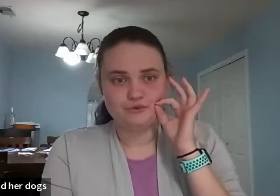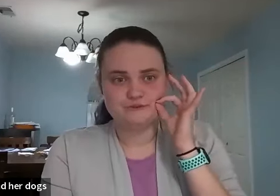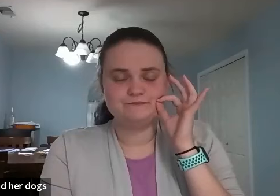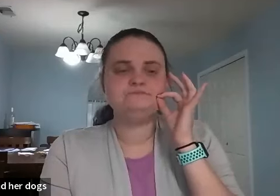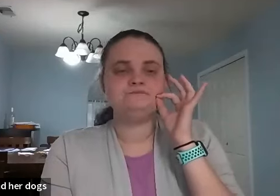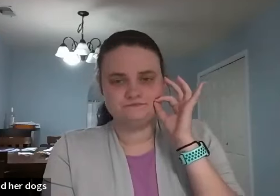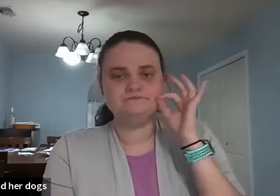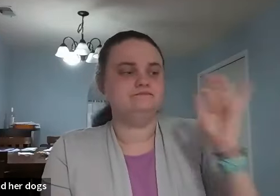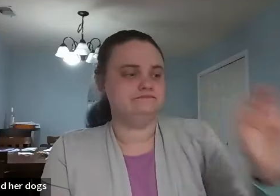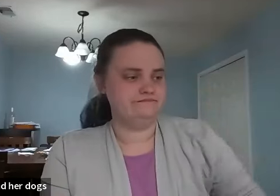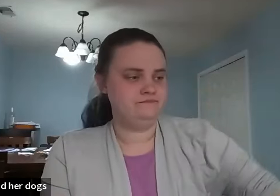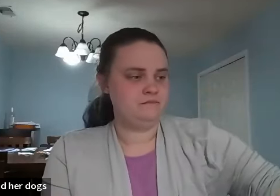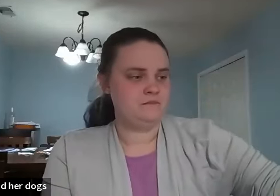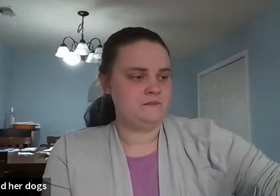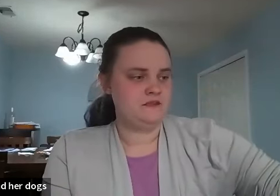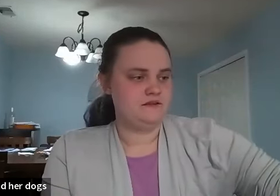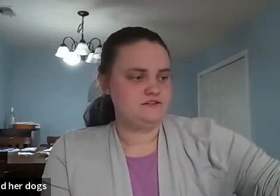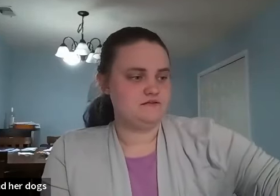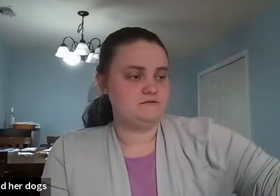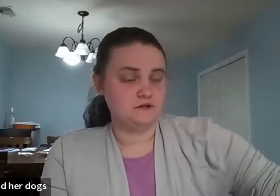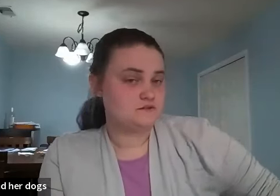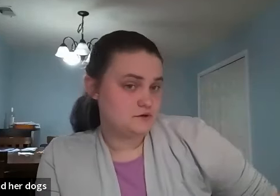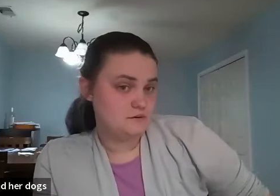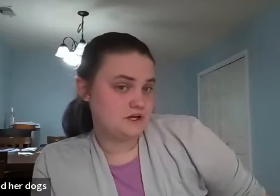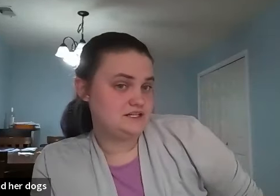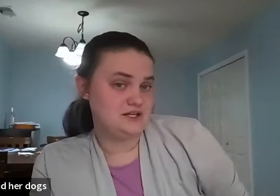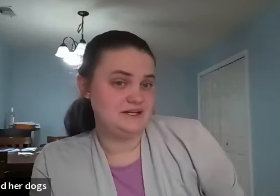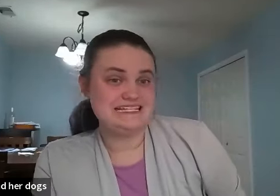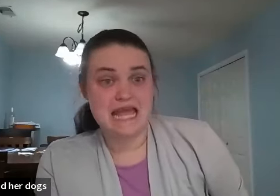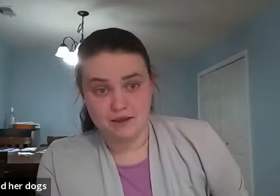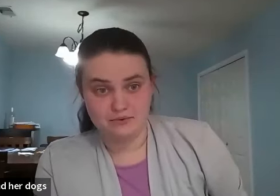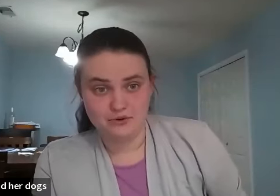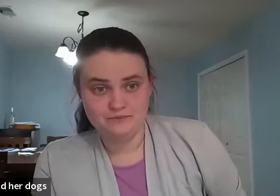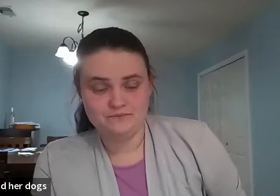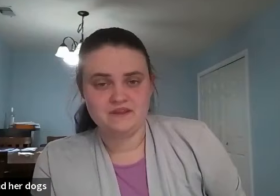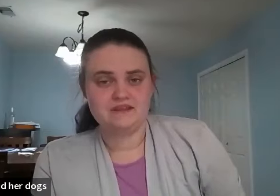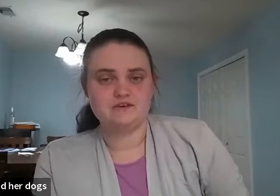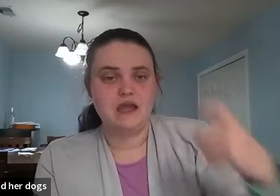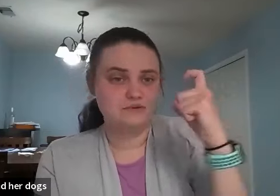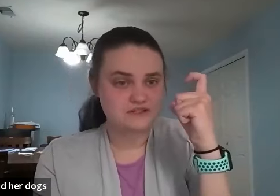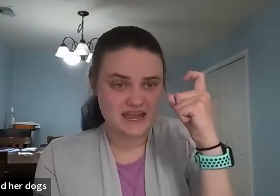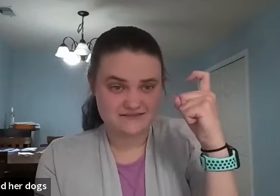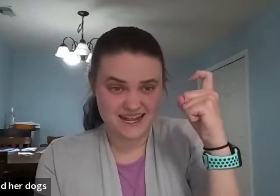Fruit. Mm-hmm. So the first fruit we're going to learn is apple. So apple's going to have that